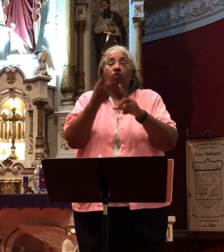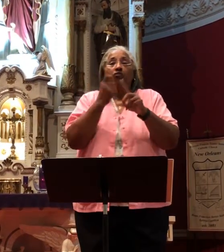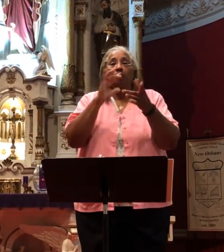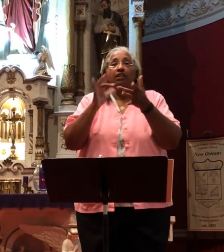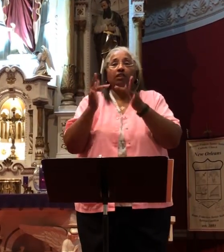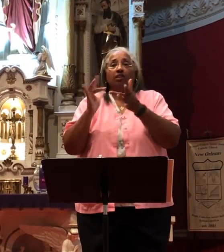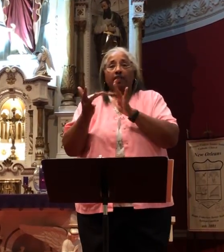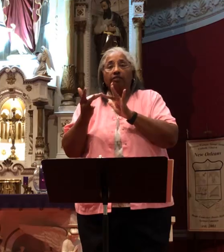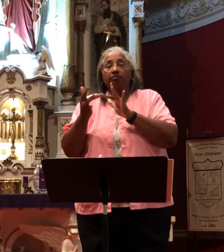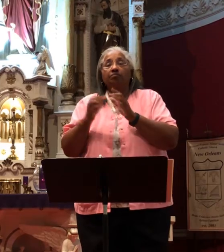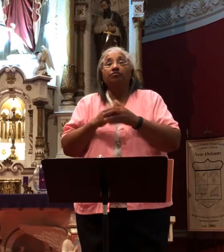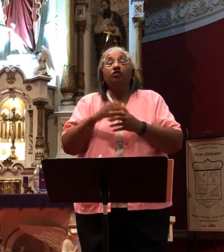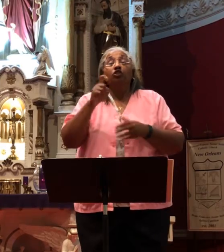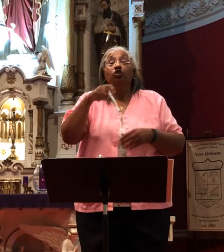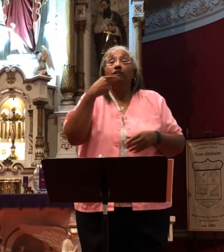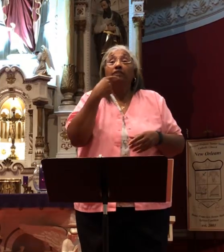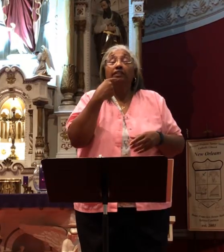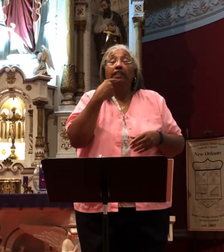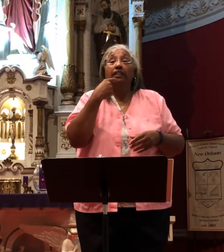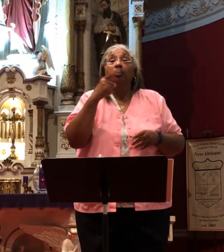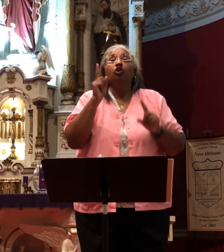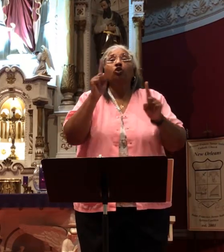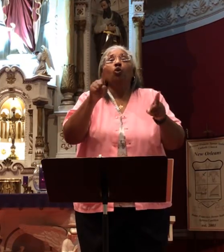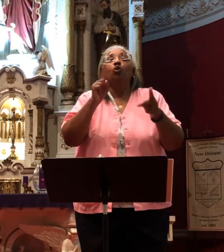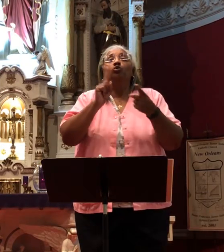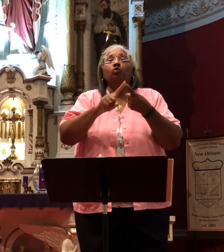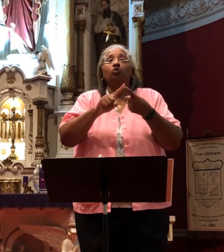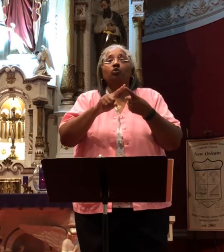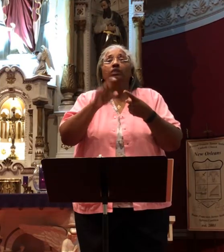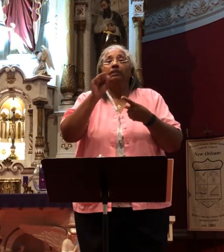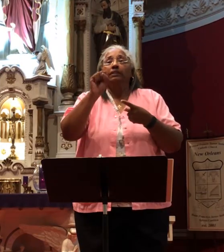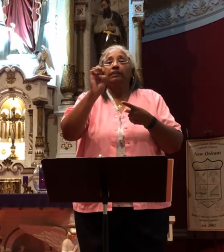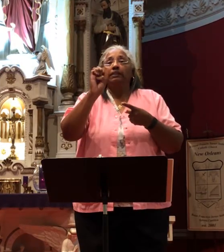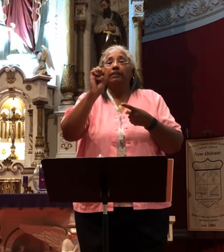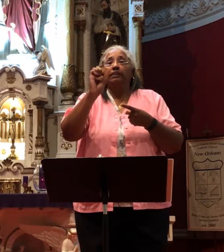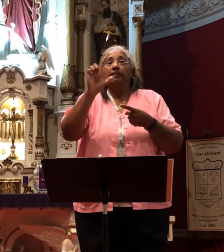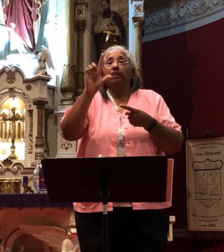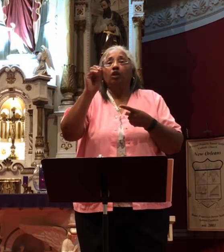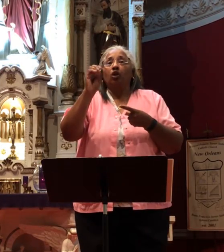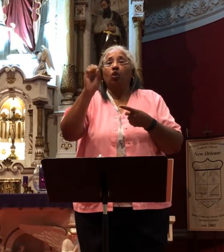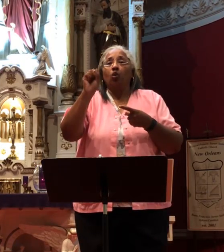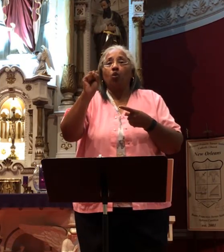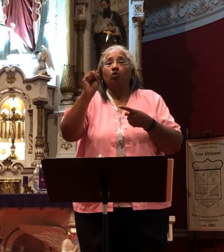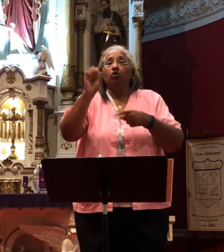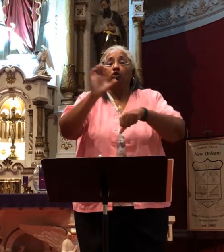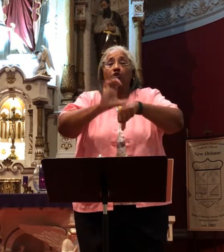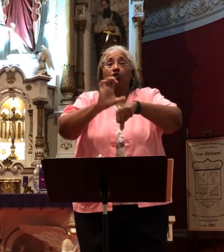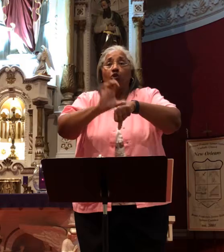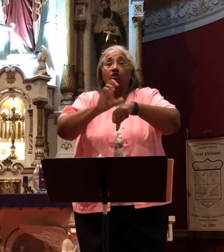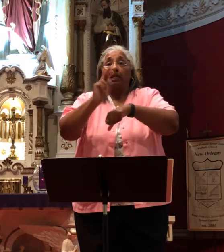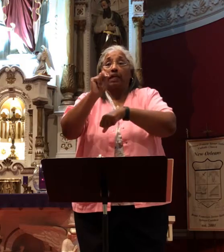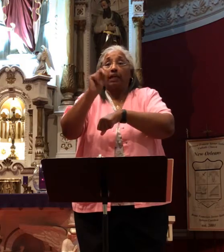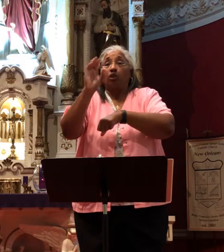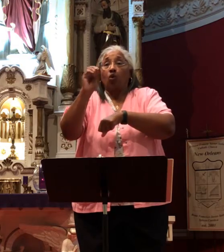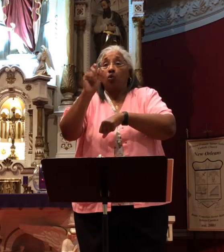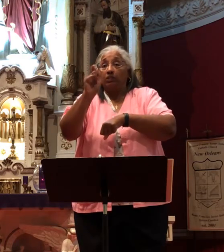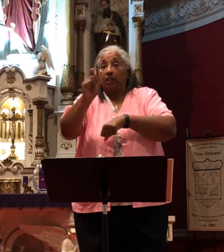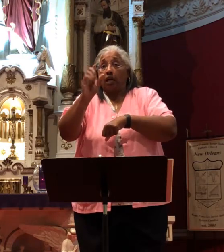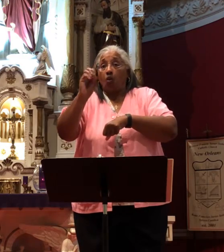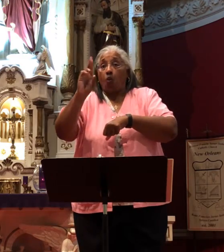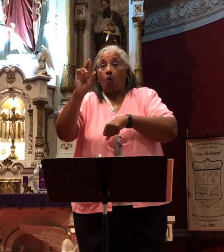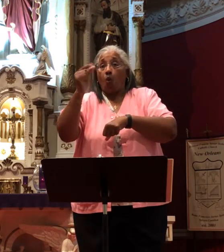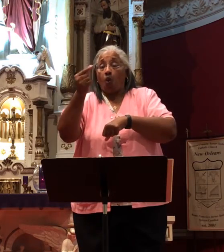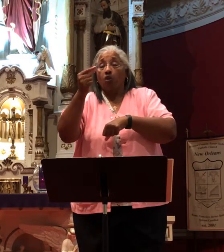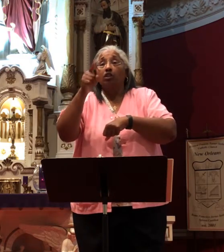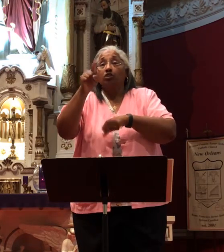you only have to go to our page, SEELOS church.no.org, and there you have the link